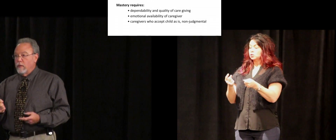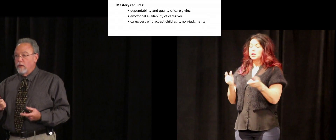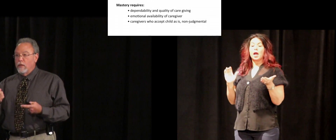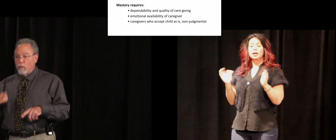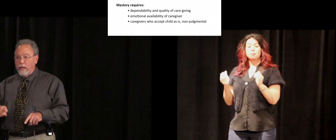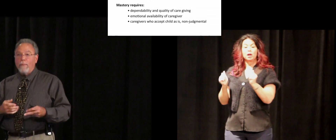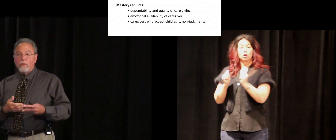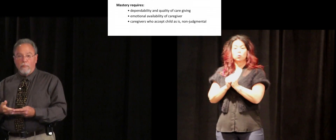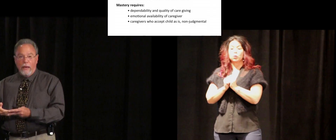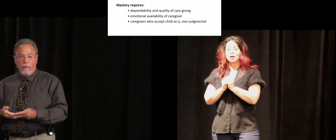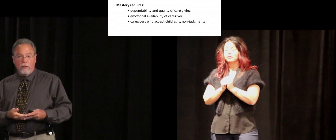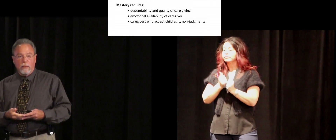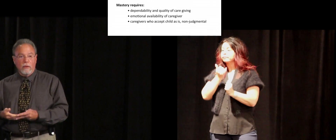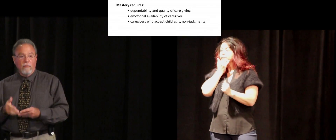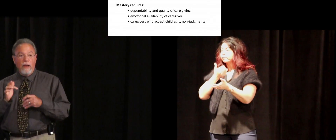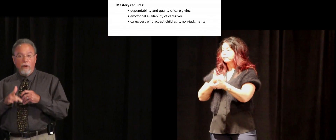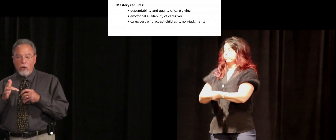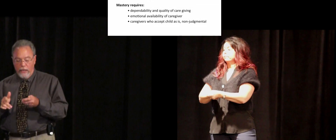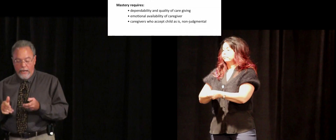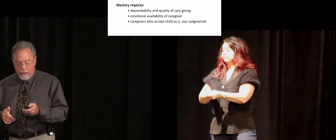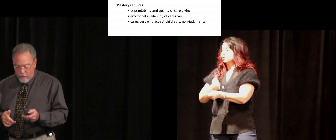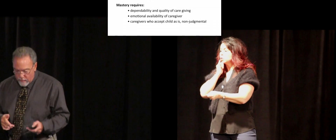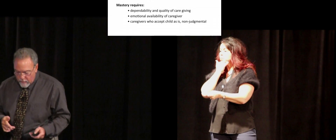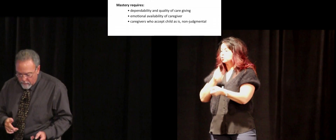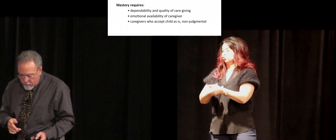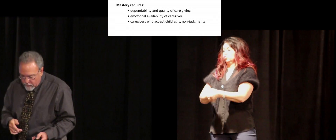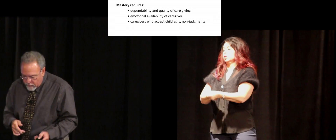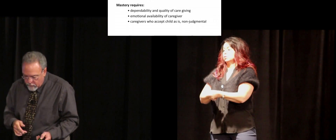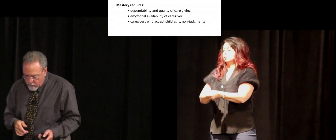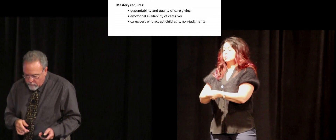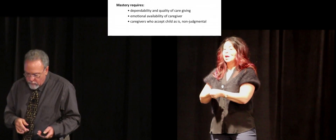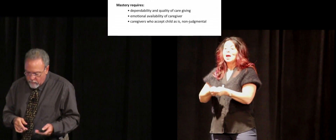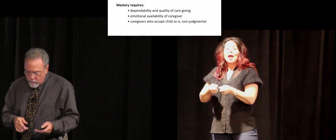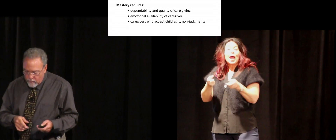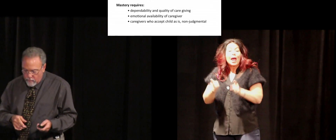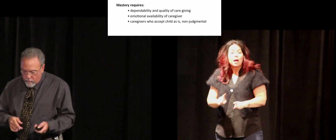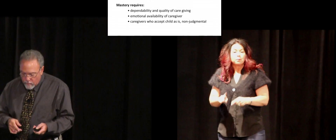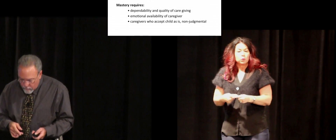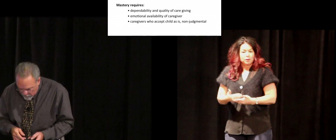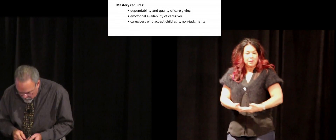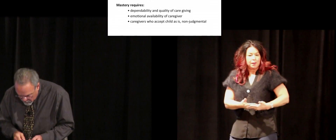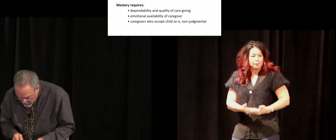happen before a parent finds out the child is deaf or has a hearing loss.